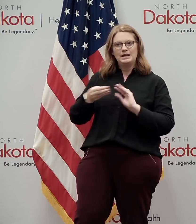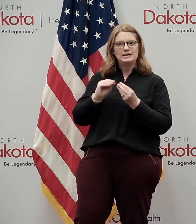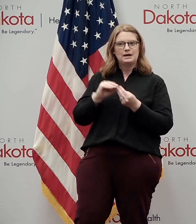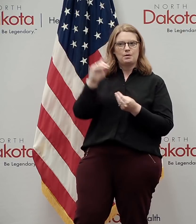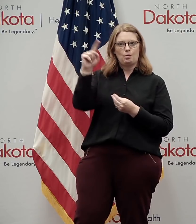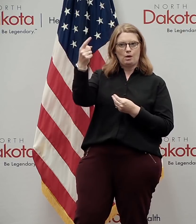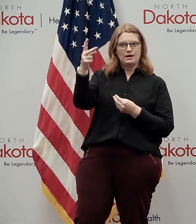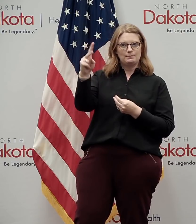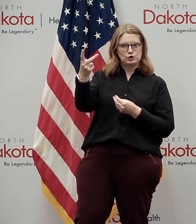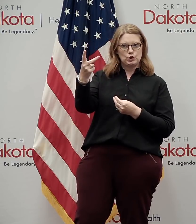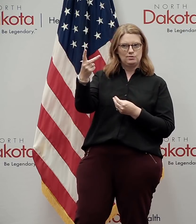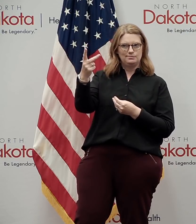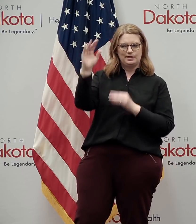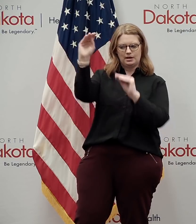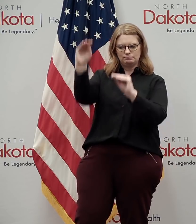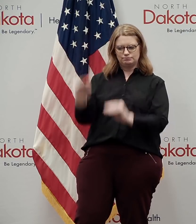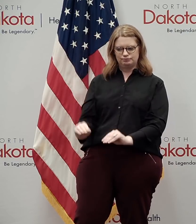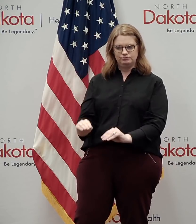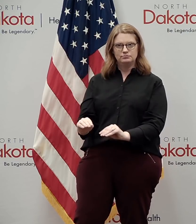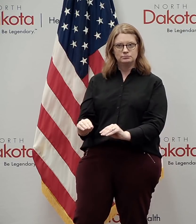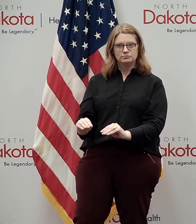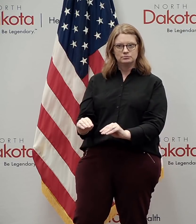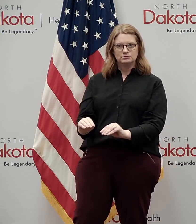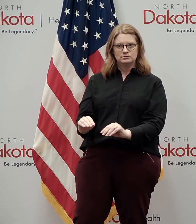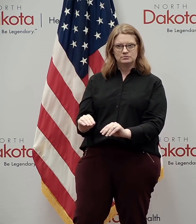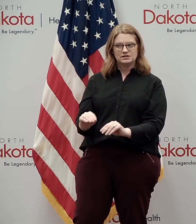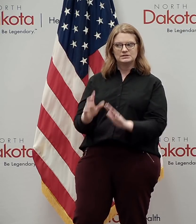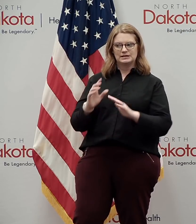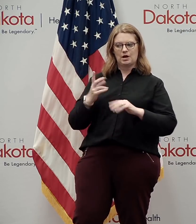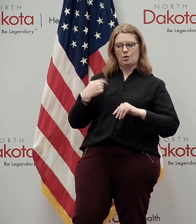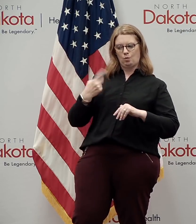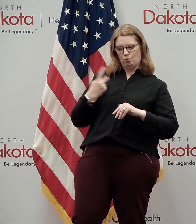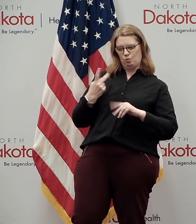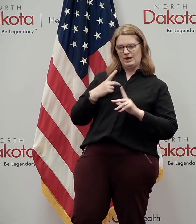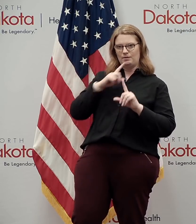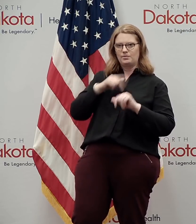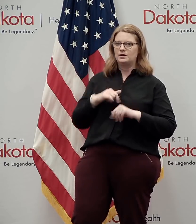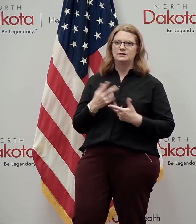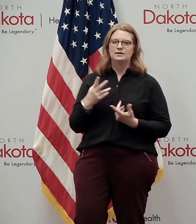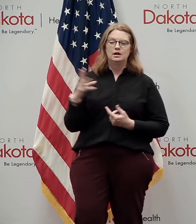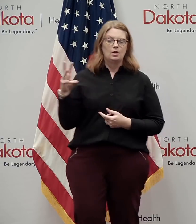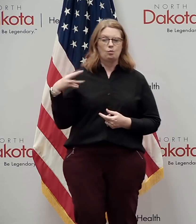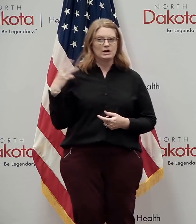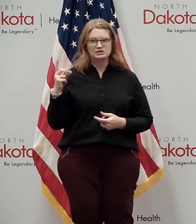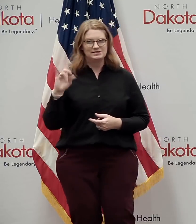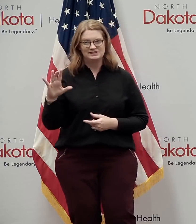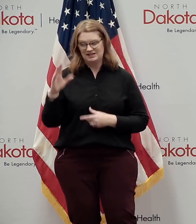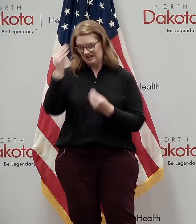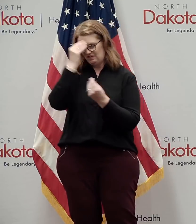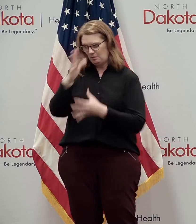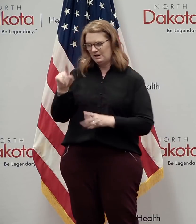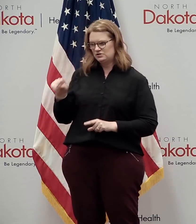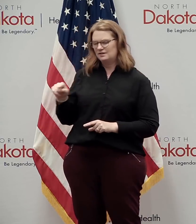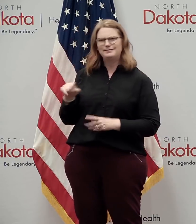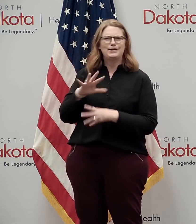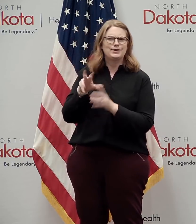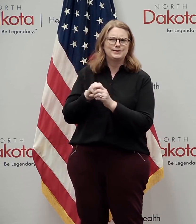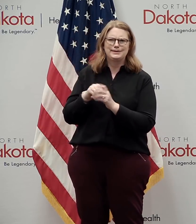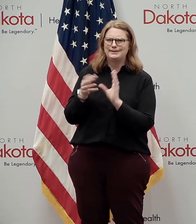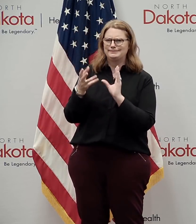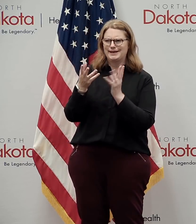#2 on that chart again. But there's all kinds of issues with Washington D.C. data because they're including data from